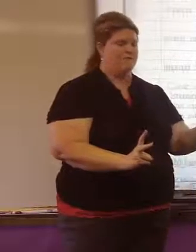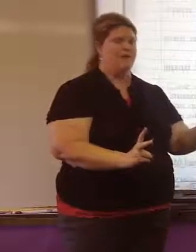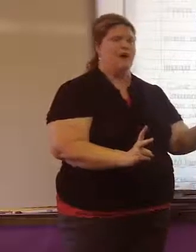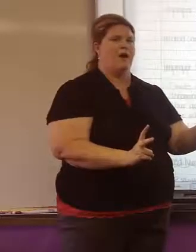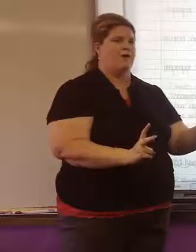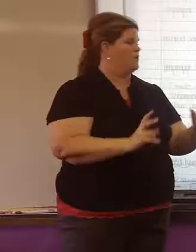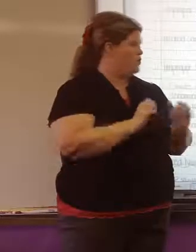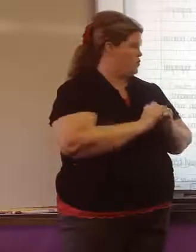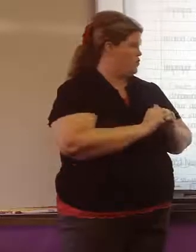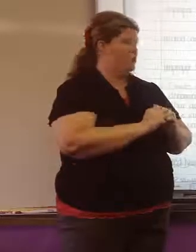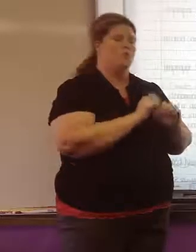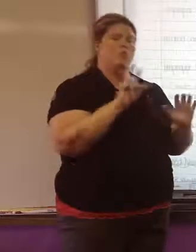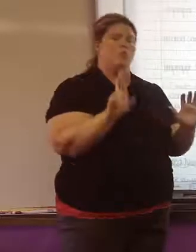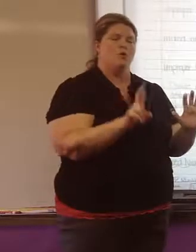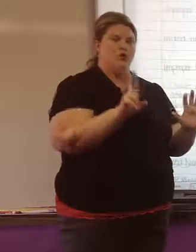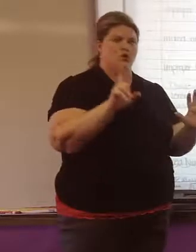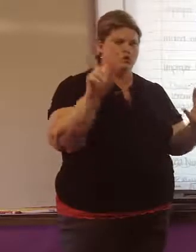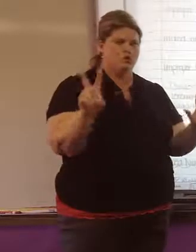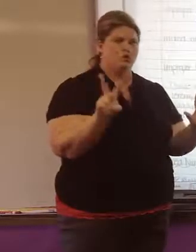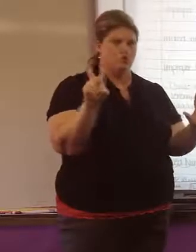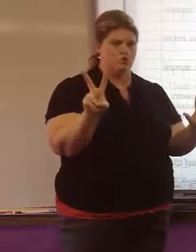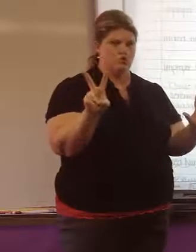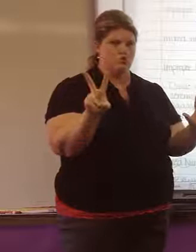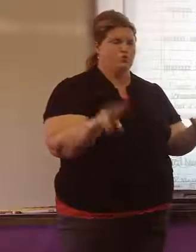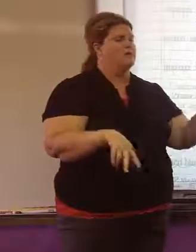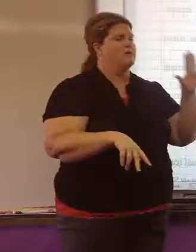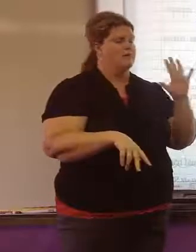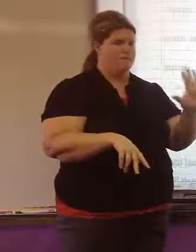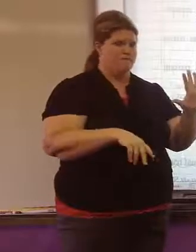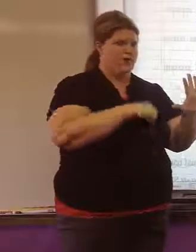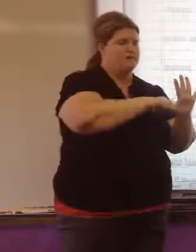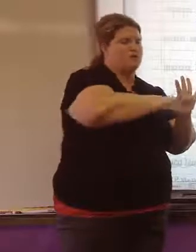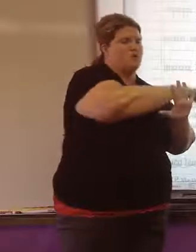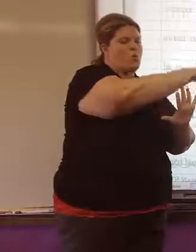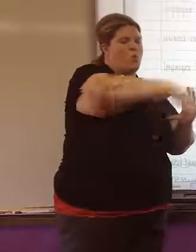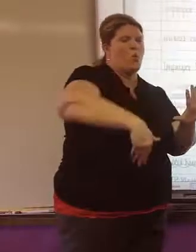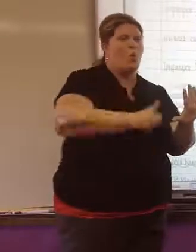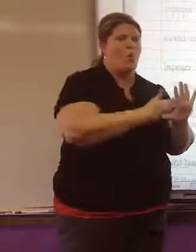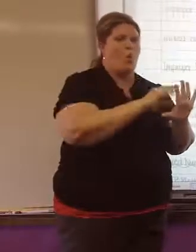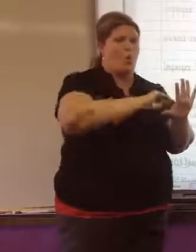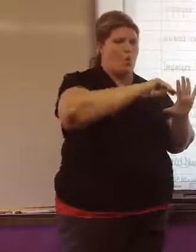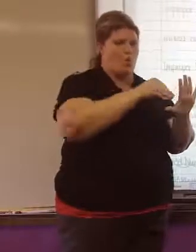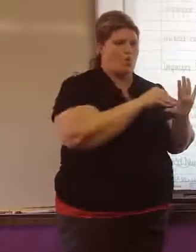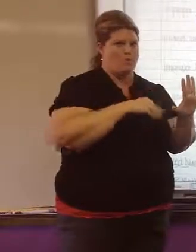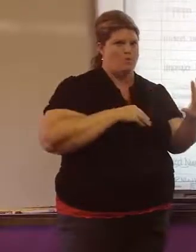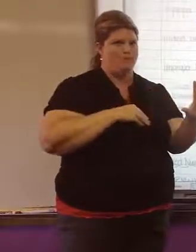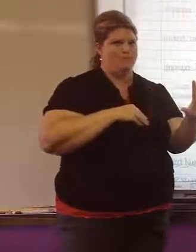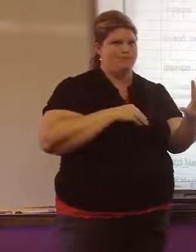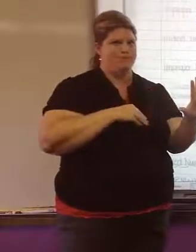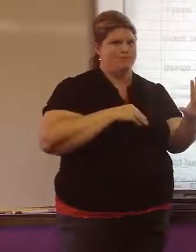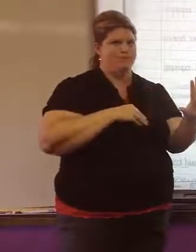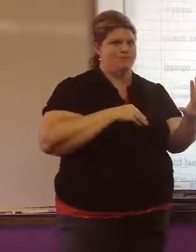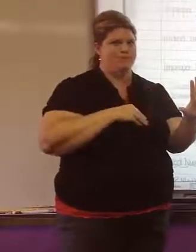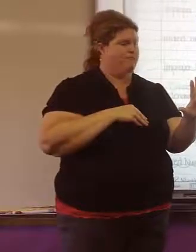remainder 2. This 5 on the top becomes my whole number.